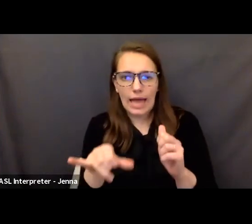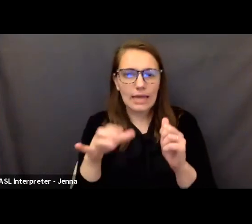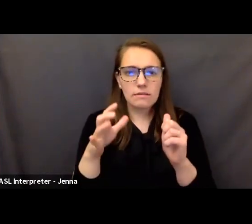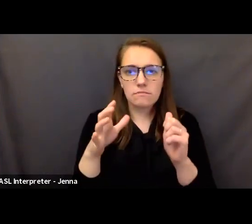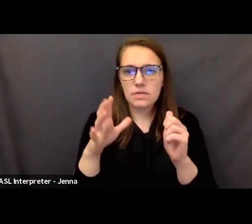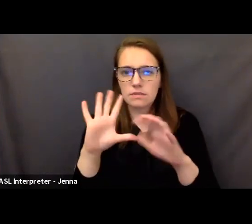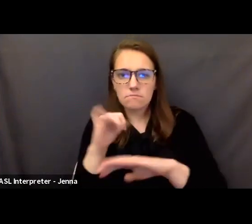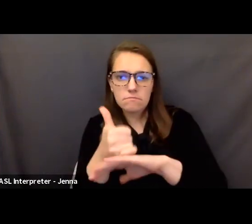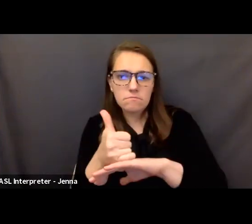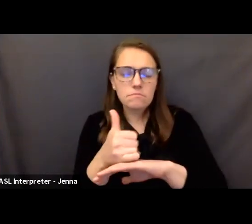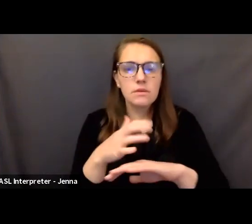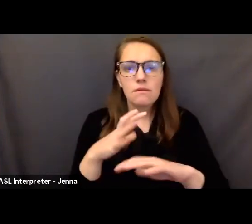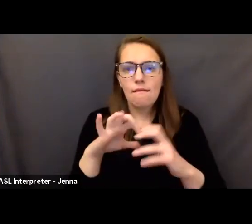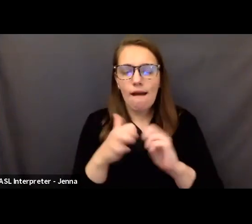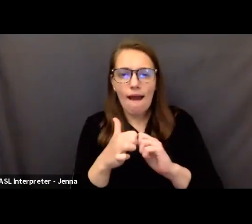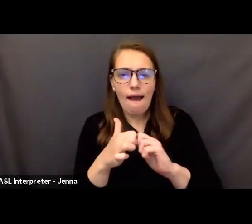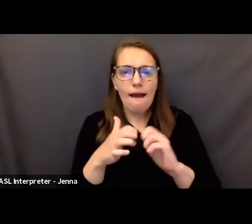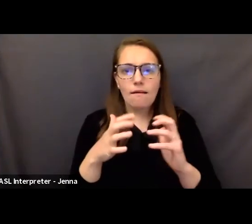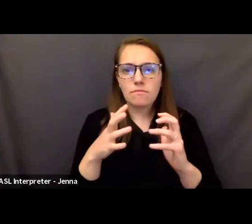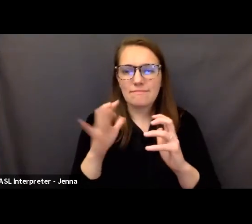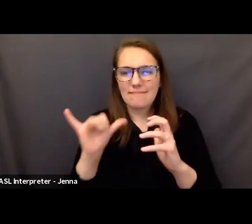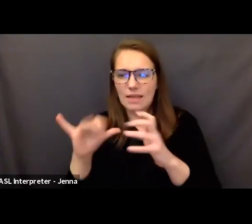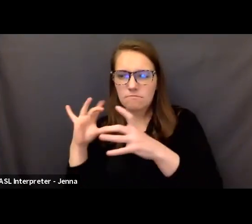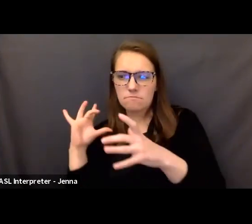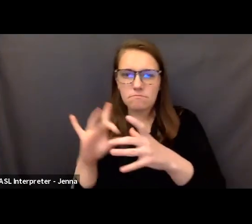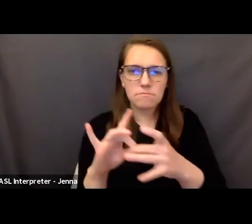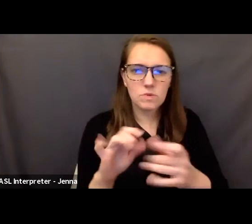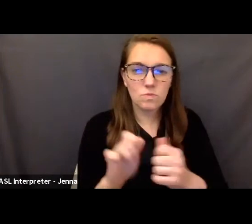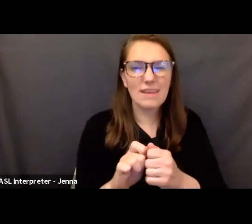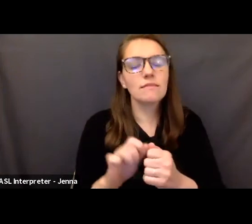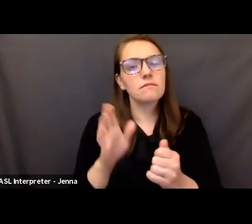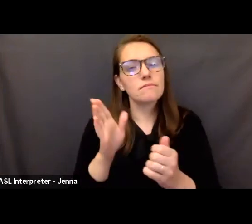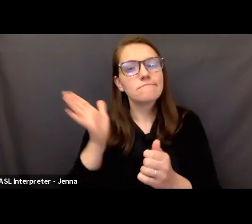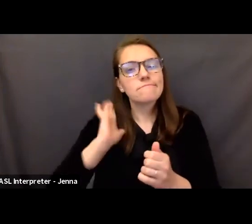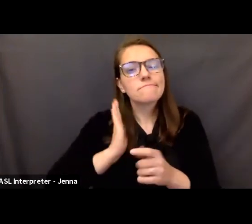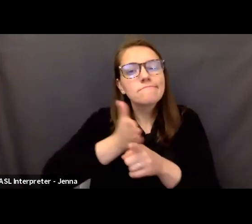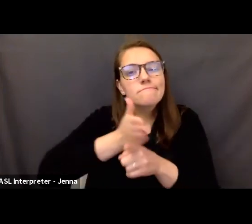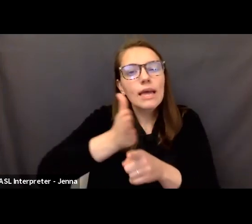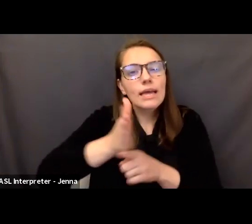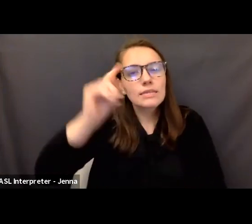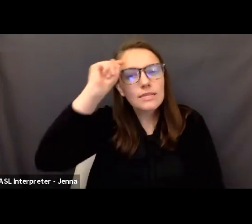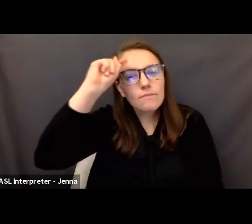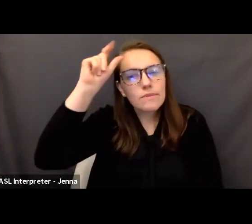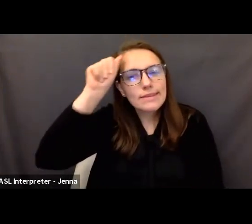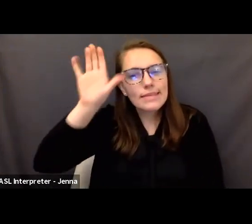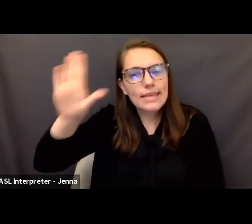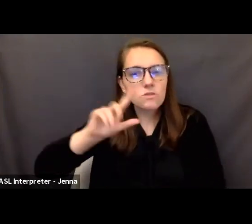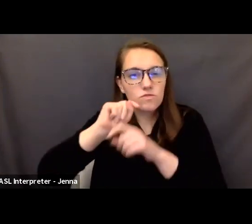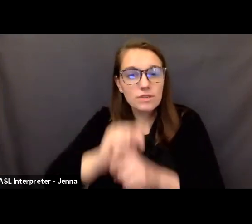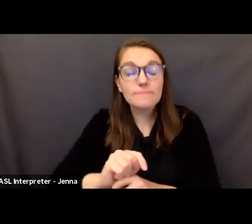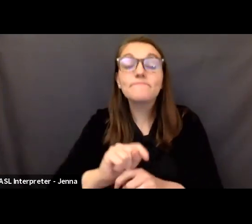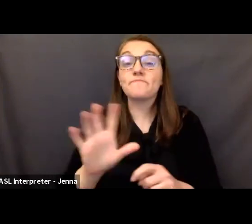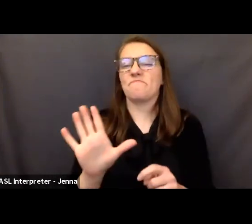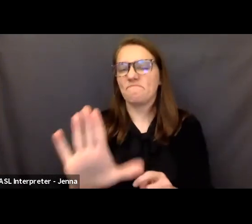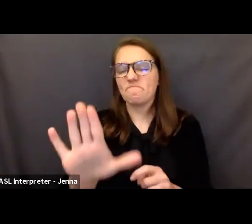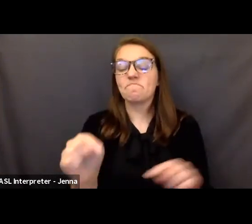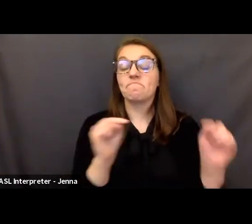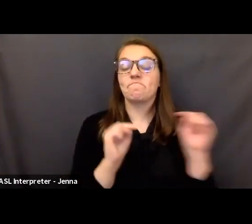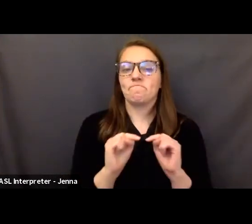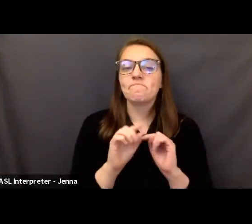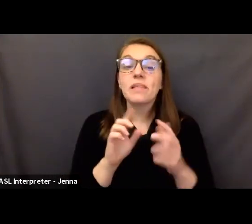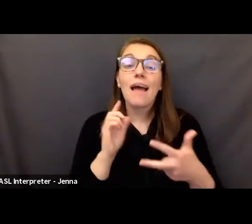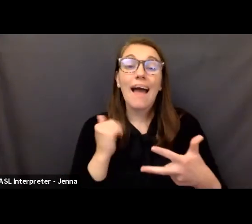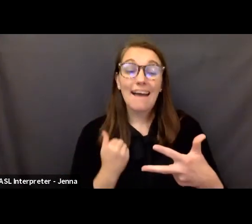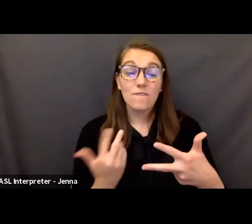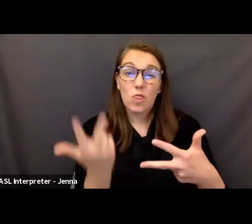tradition. So just a bit of background, I'm bringing to this talk three exegetical judgments about